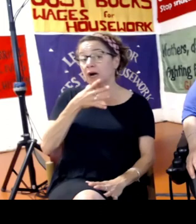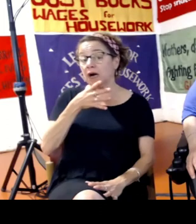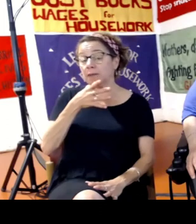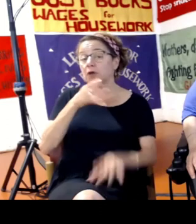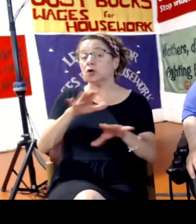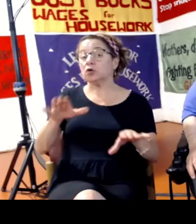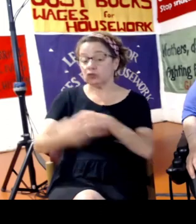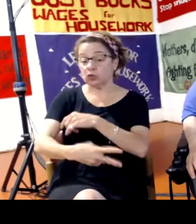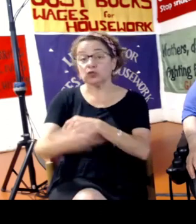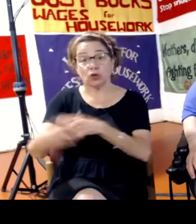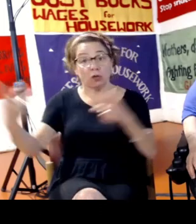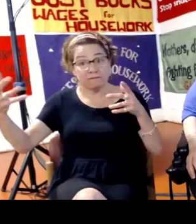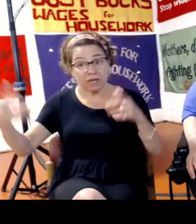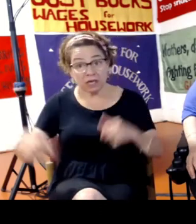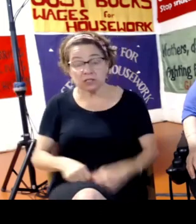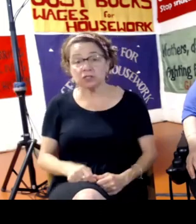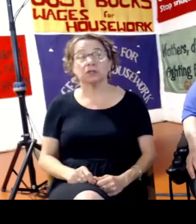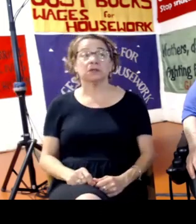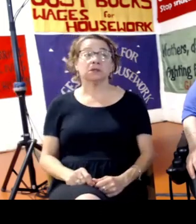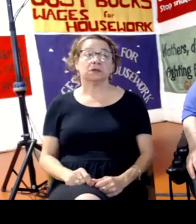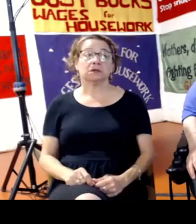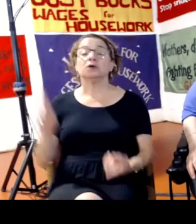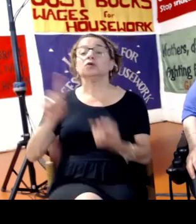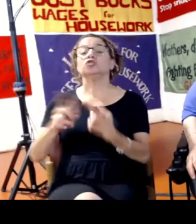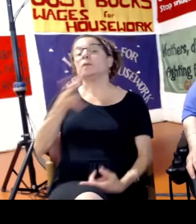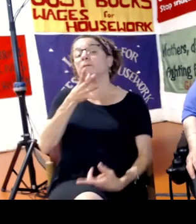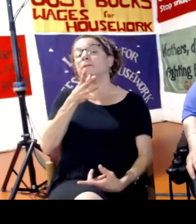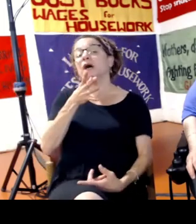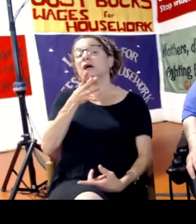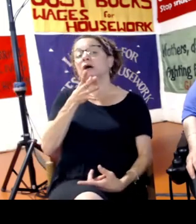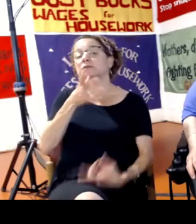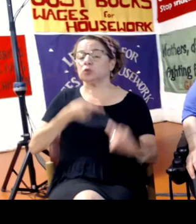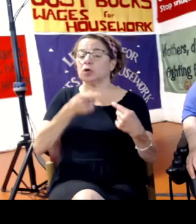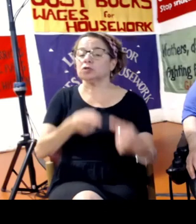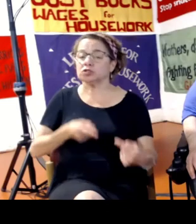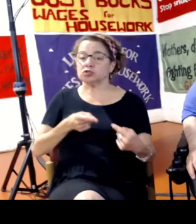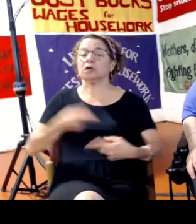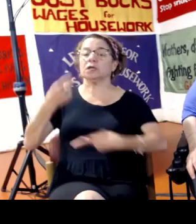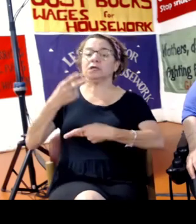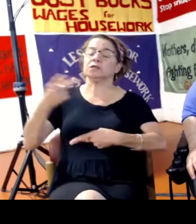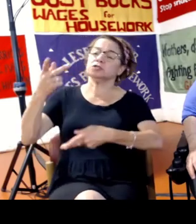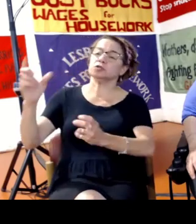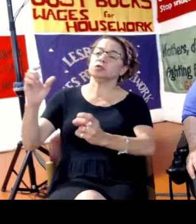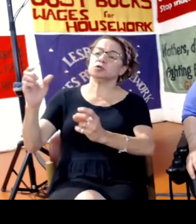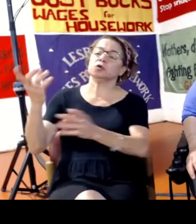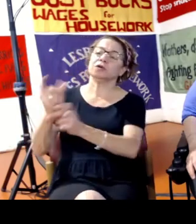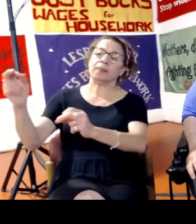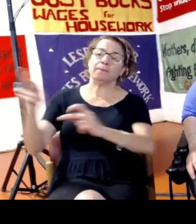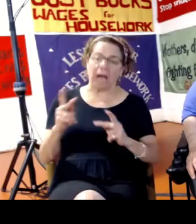were stolen from them. And to the moms who are struggling to get their children back.